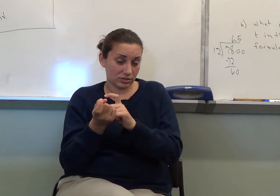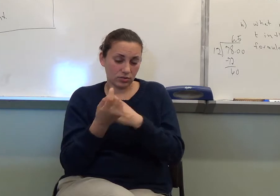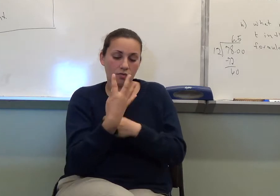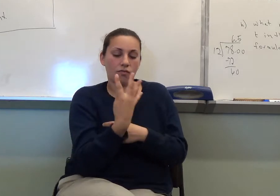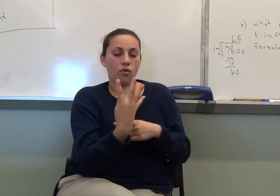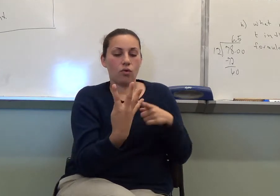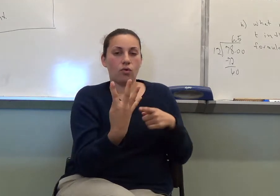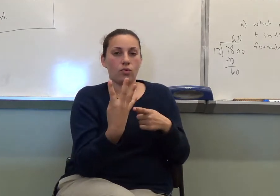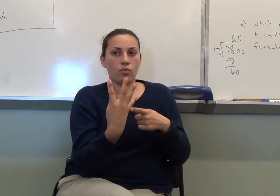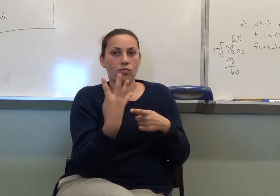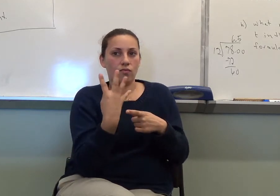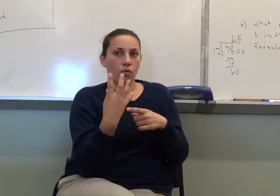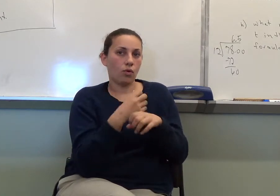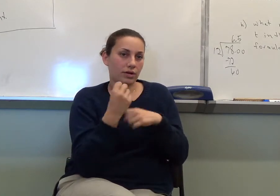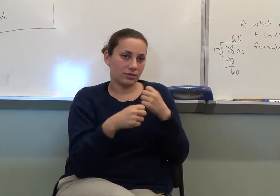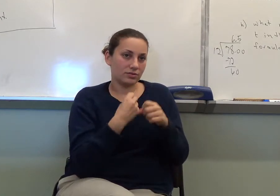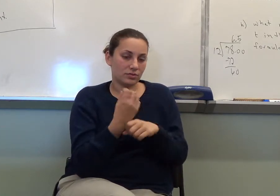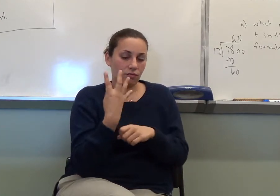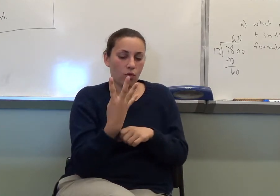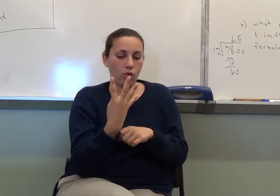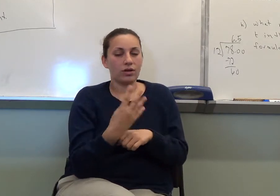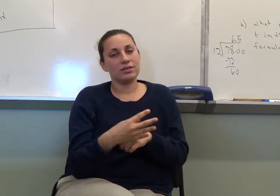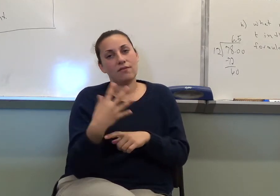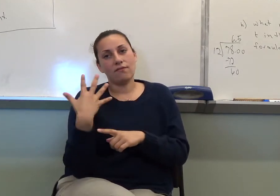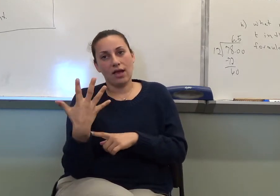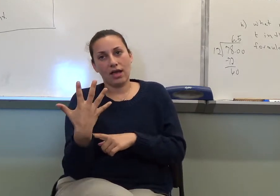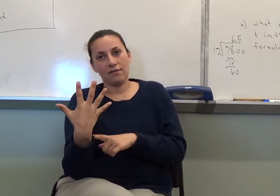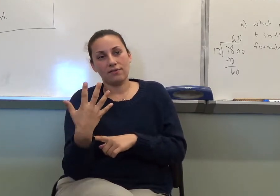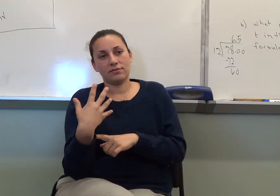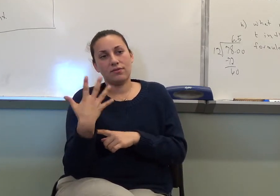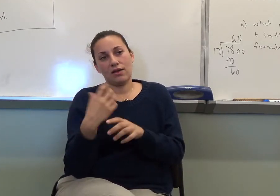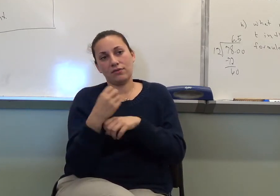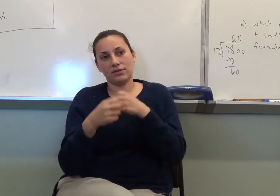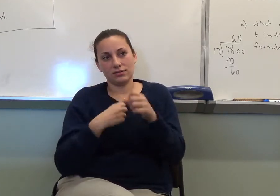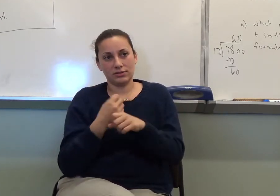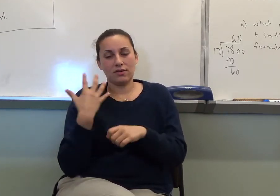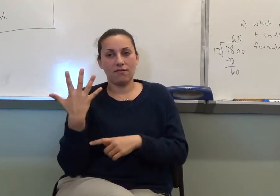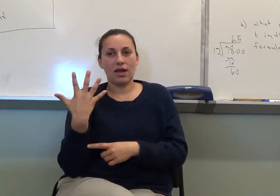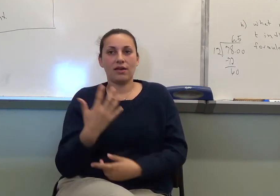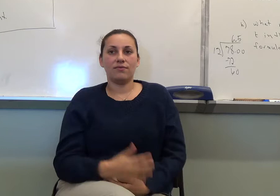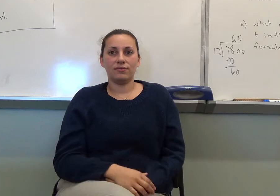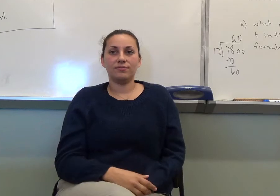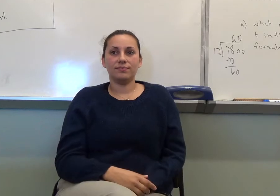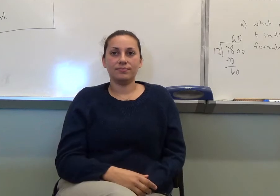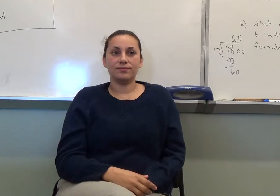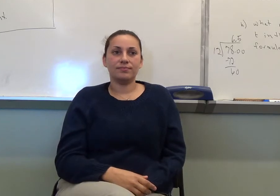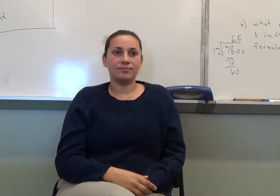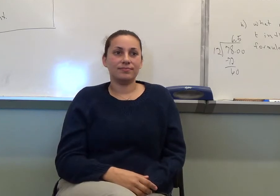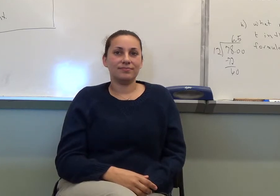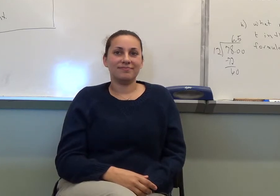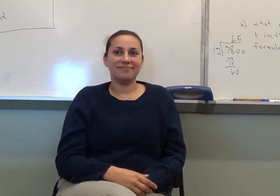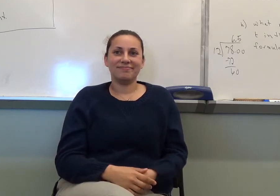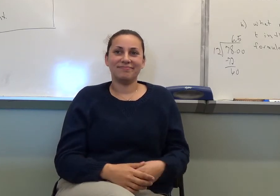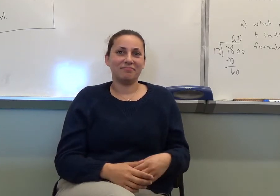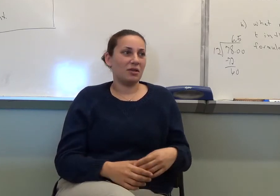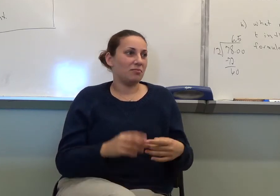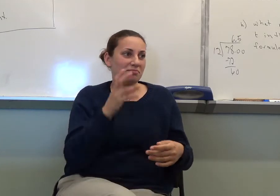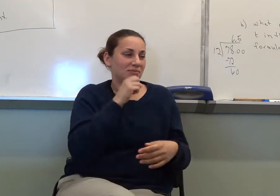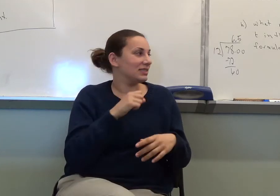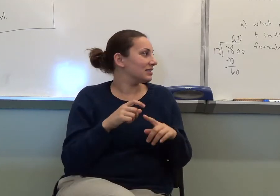for 4 years, this would change to a 4. For 5 years, it would change to a 5, and so forth. So what that says is that you're